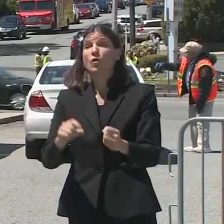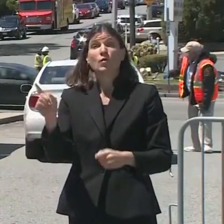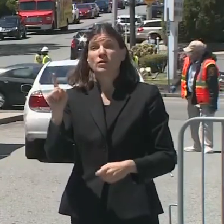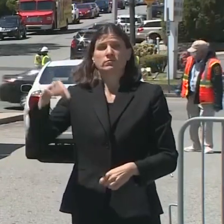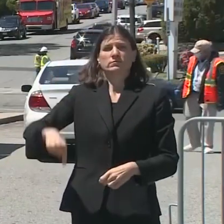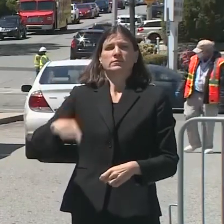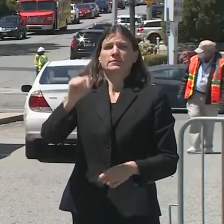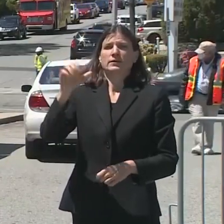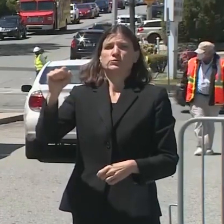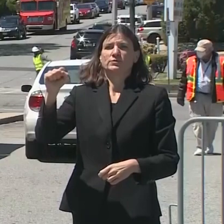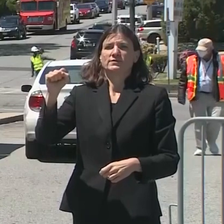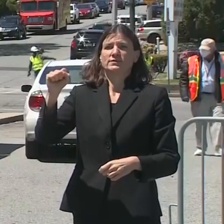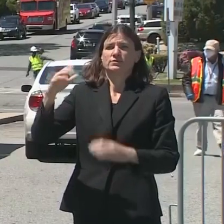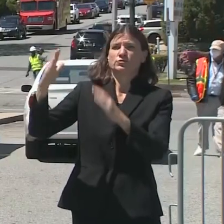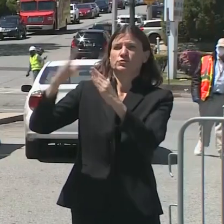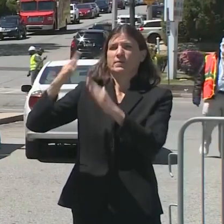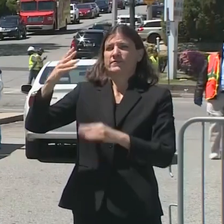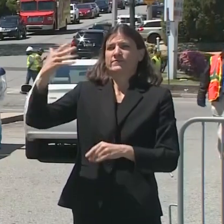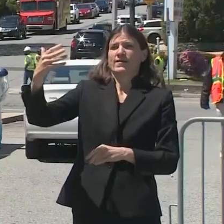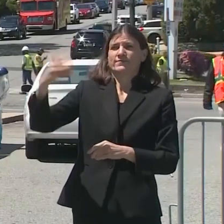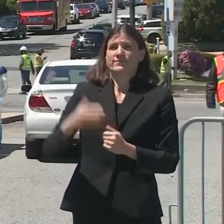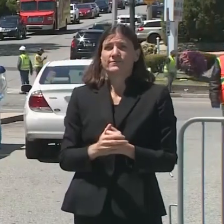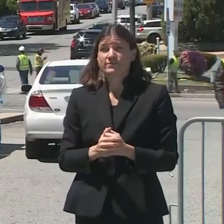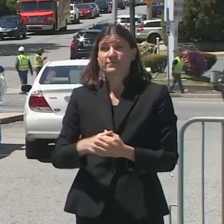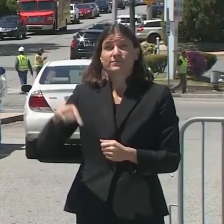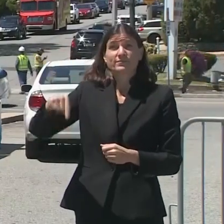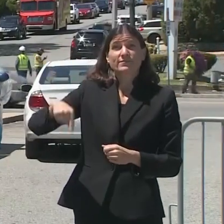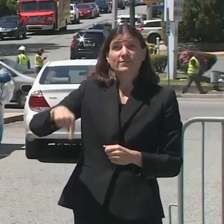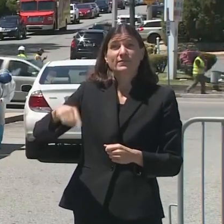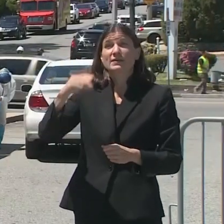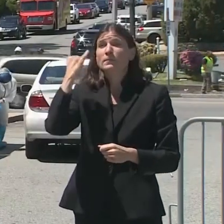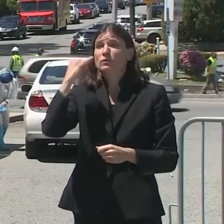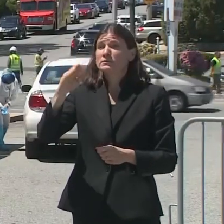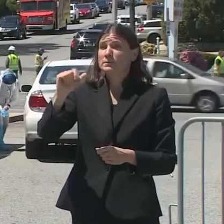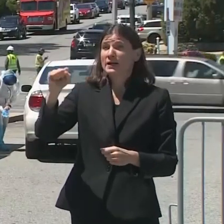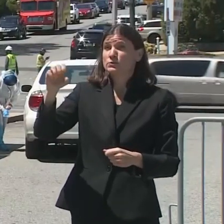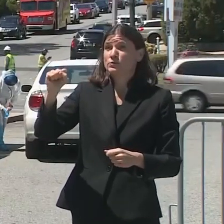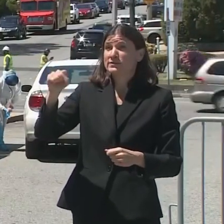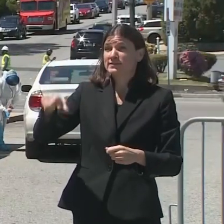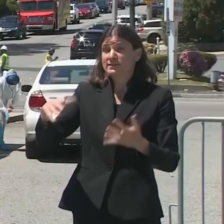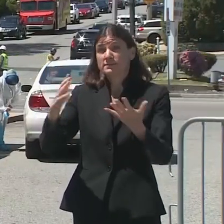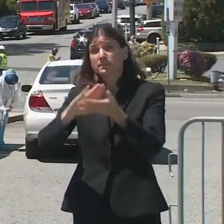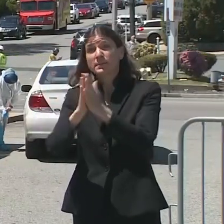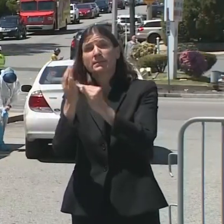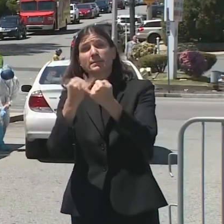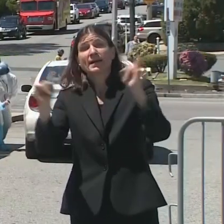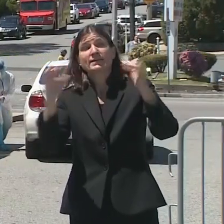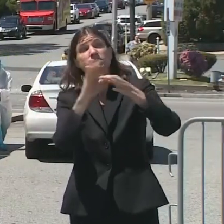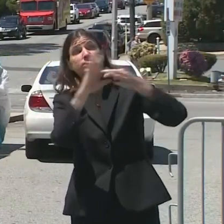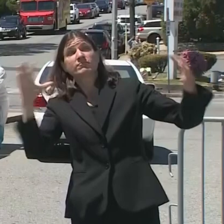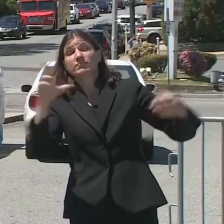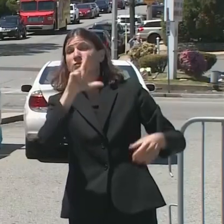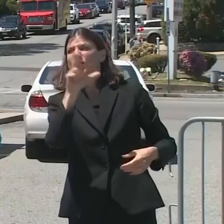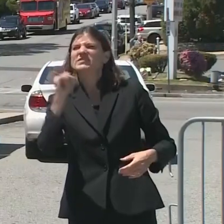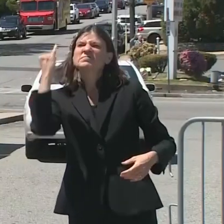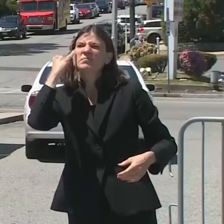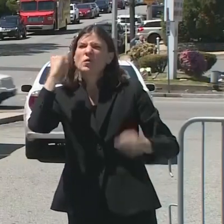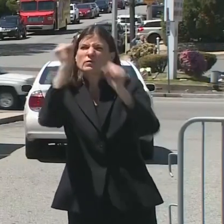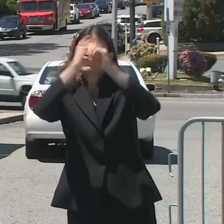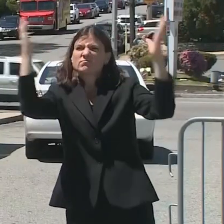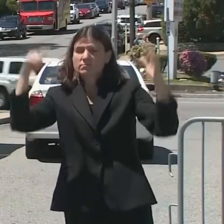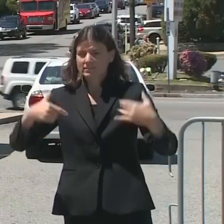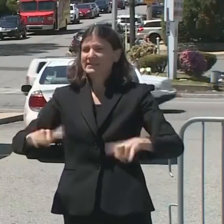would be one of the highest testing per capita countries in the world. There are only several countries that test more on a per capita basis than we